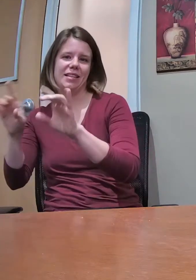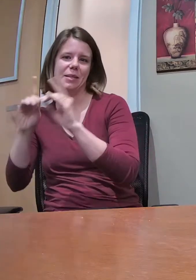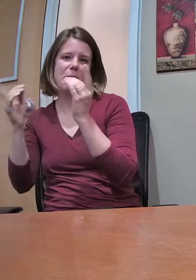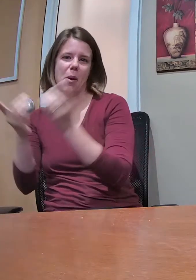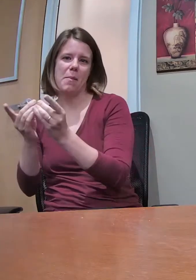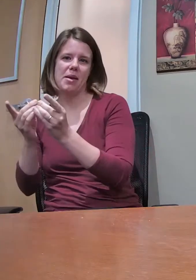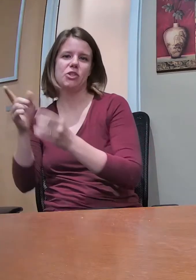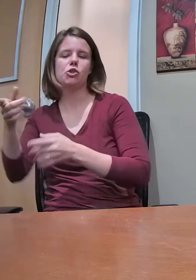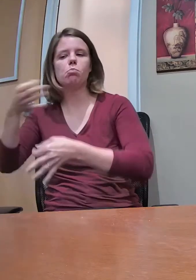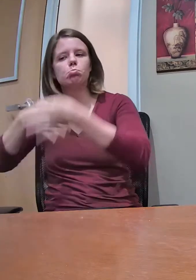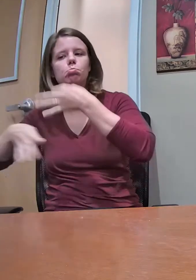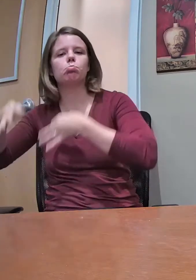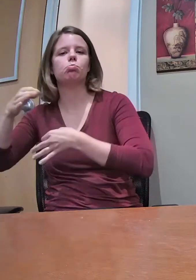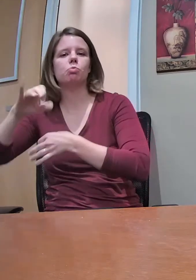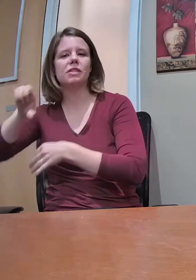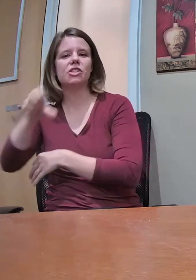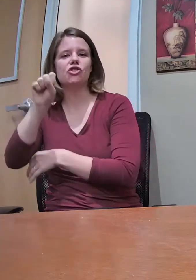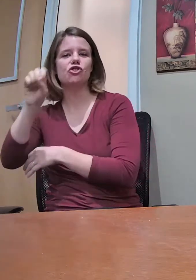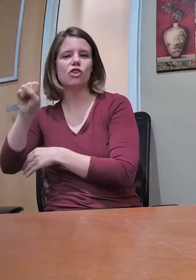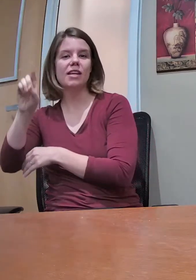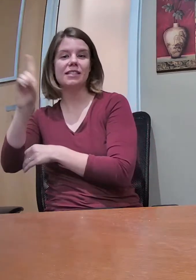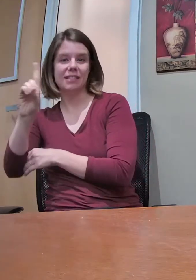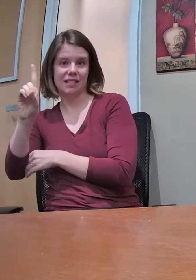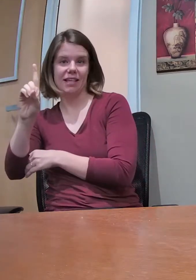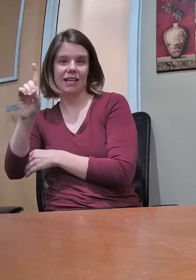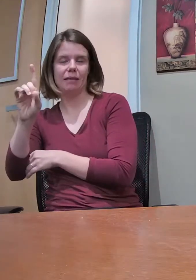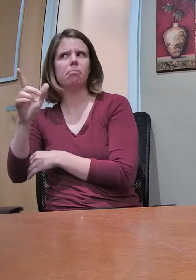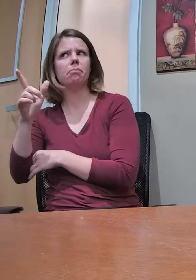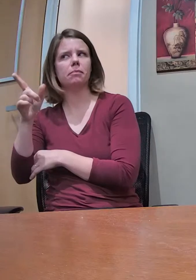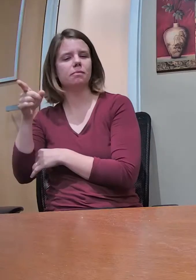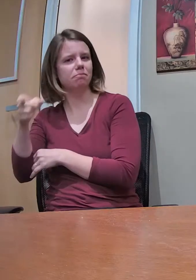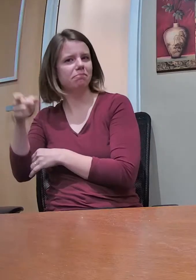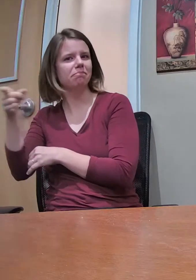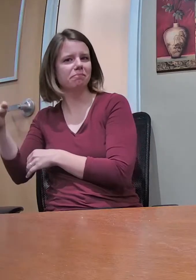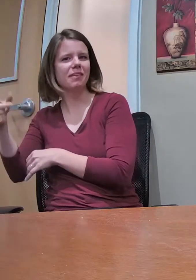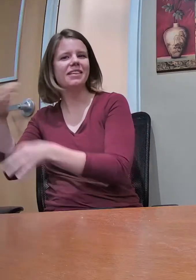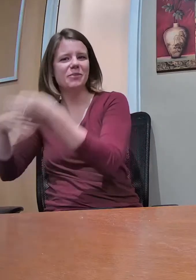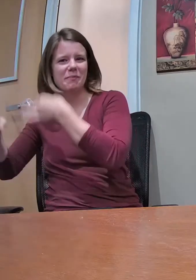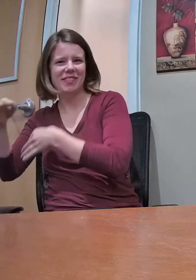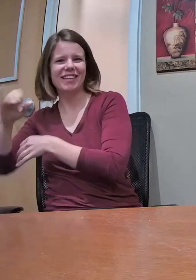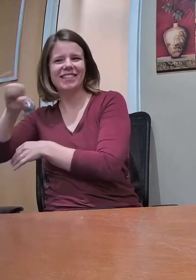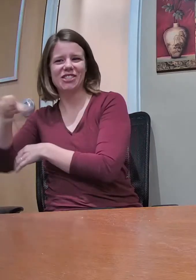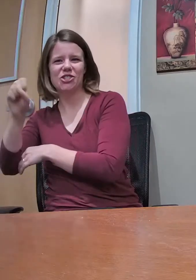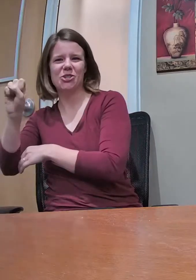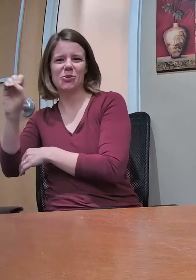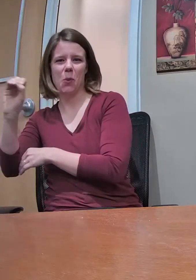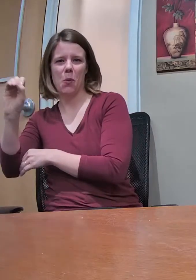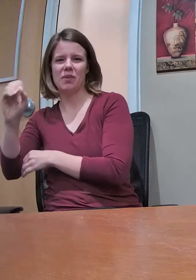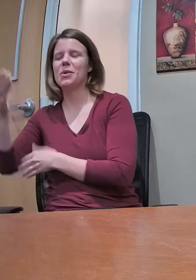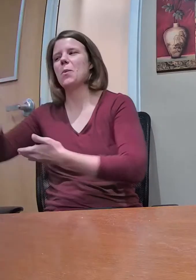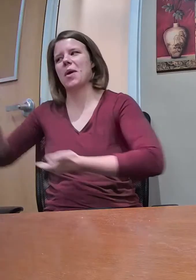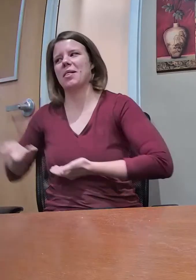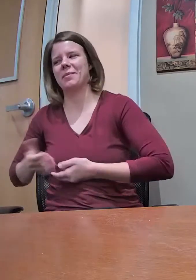replacing Jessica Dyke, who is replacing Jessica Oikel. So welcome.